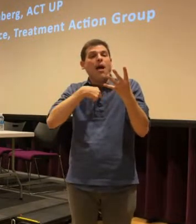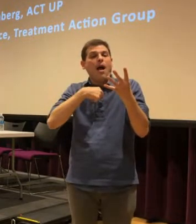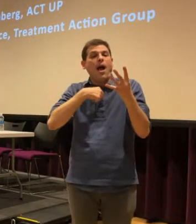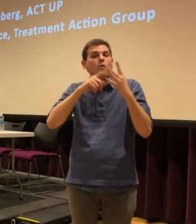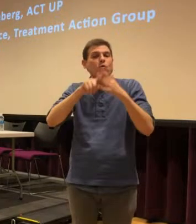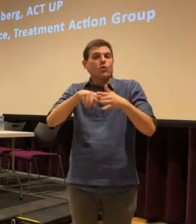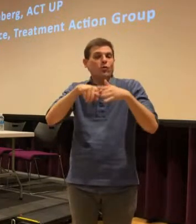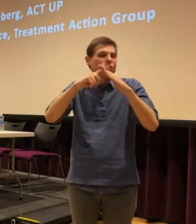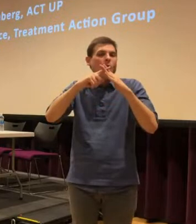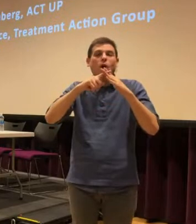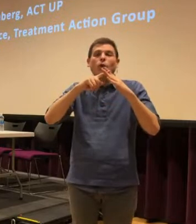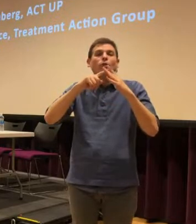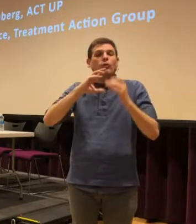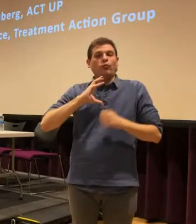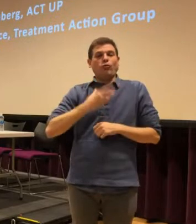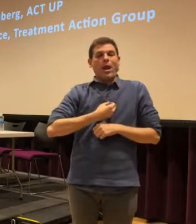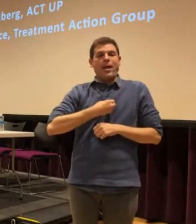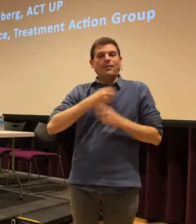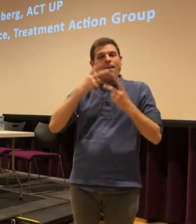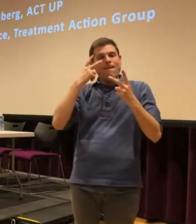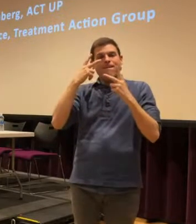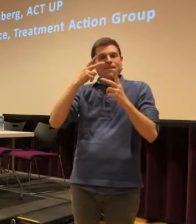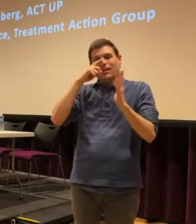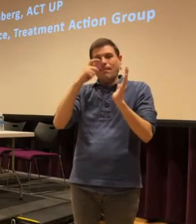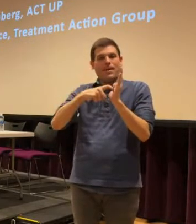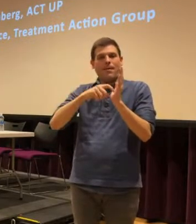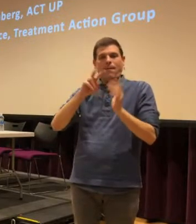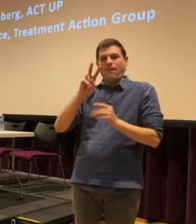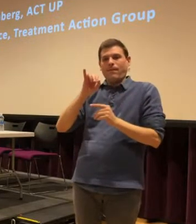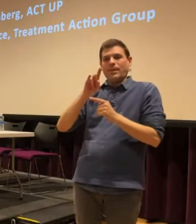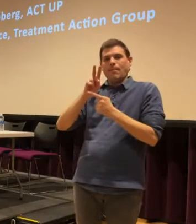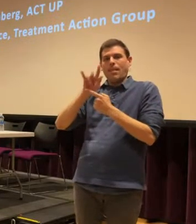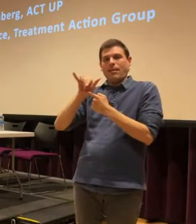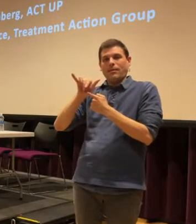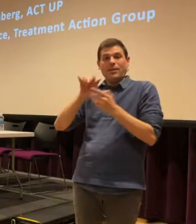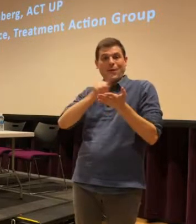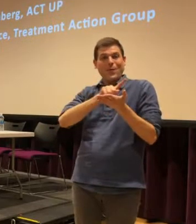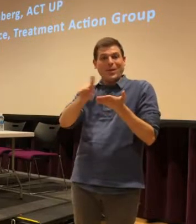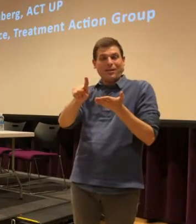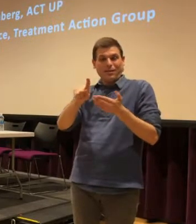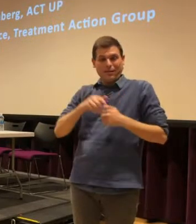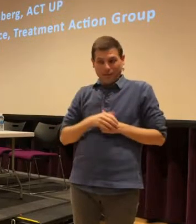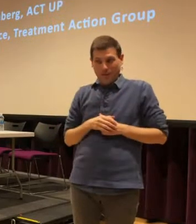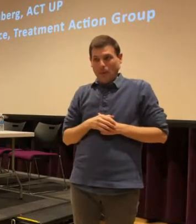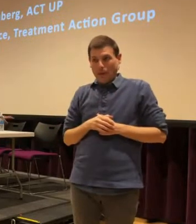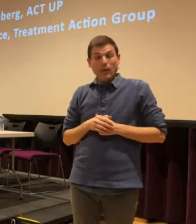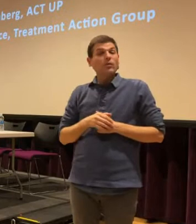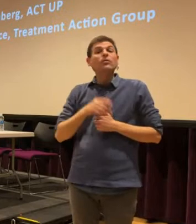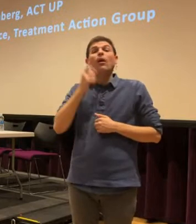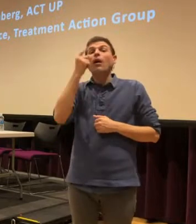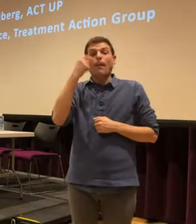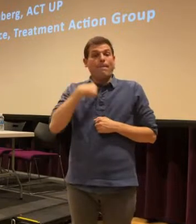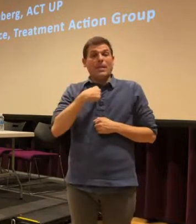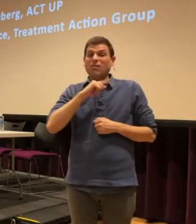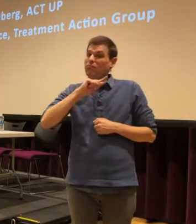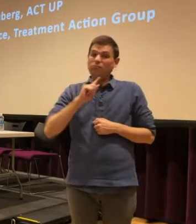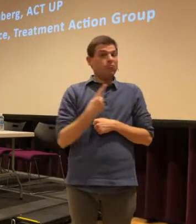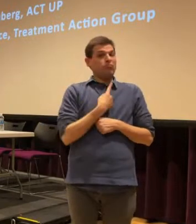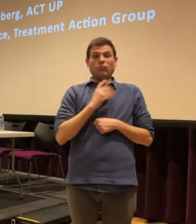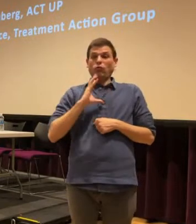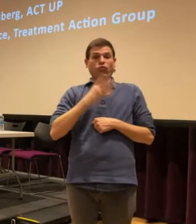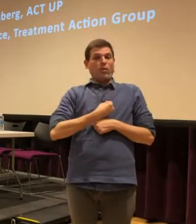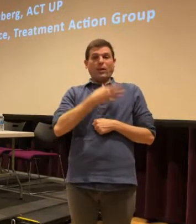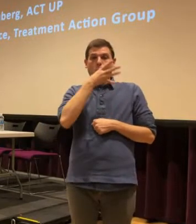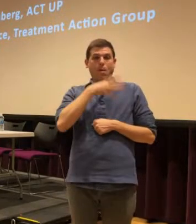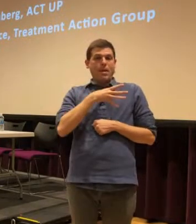Trans Visibility Week with another amazing panel. In this time, it will be no trans women other than myself. I want to highlight